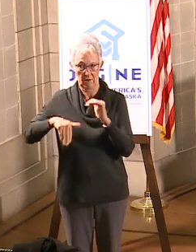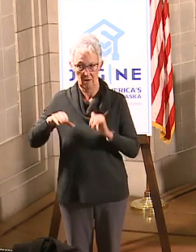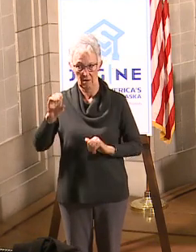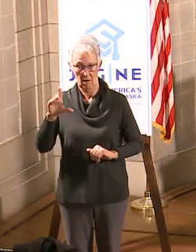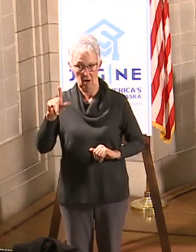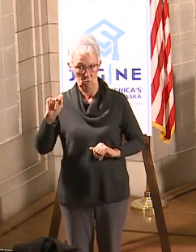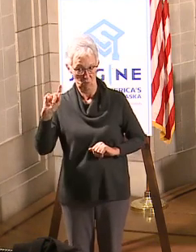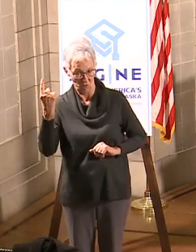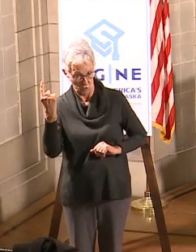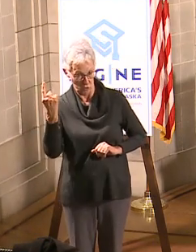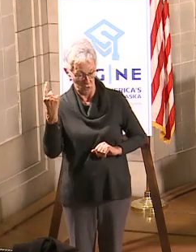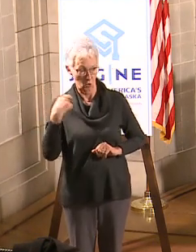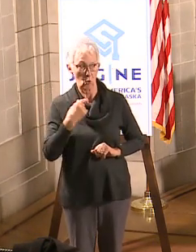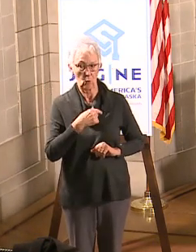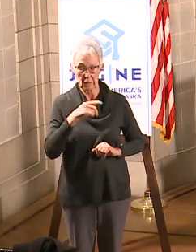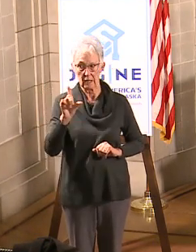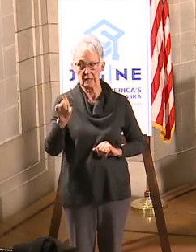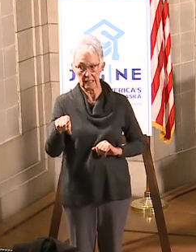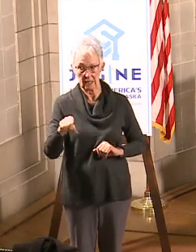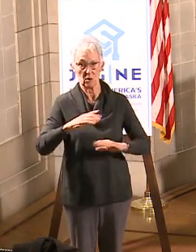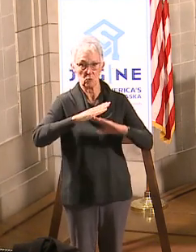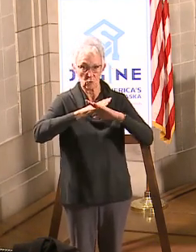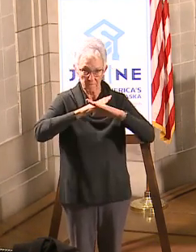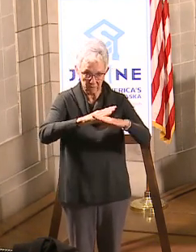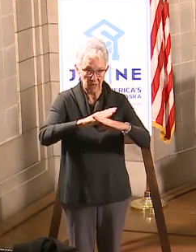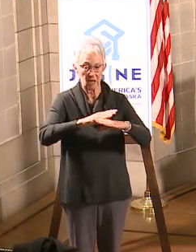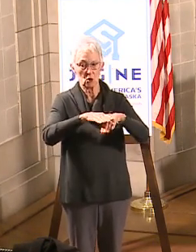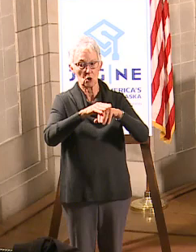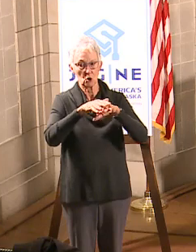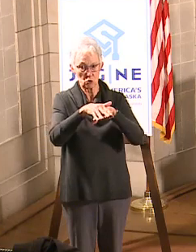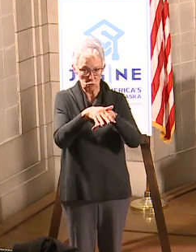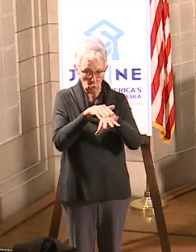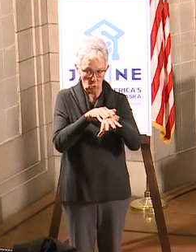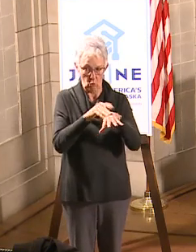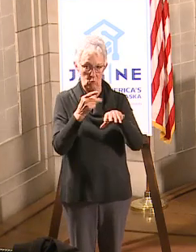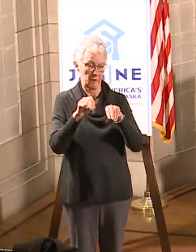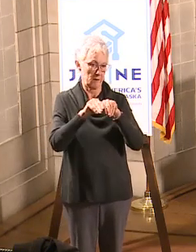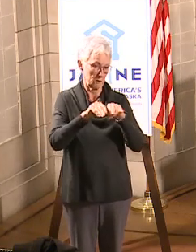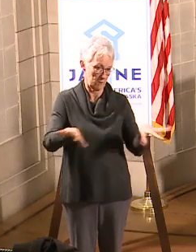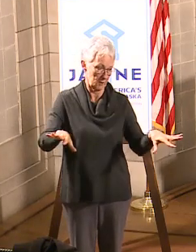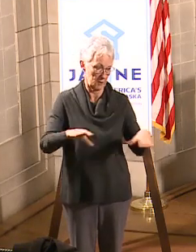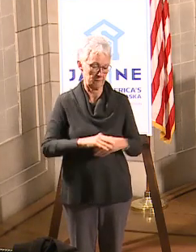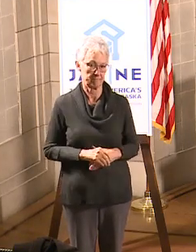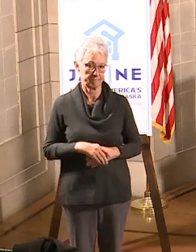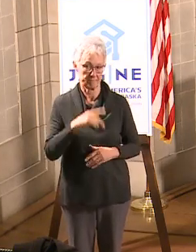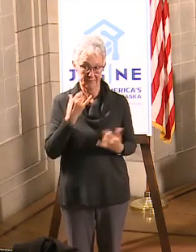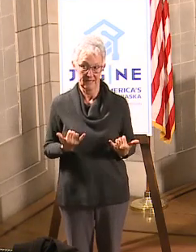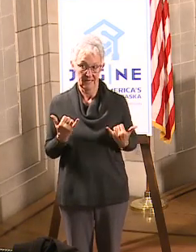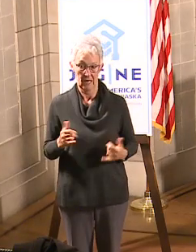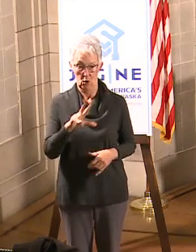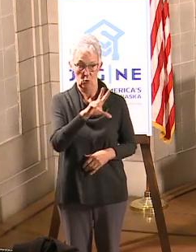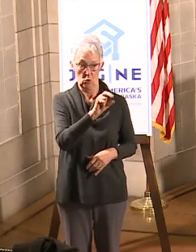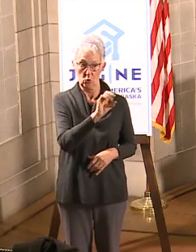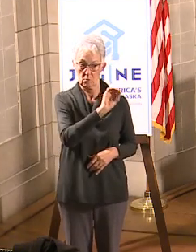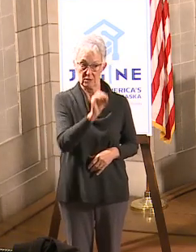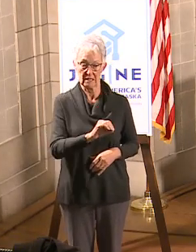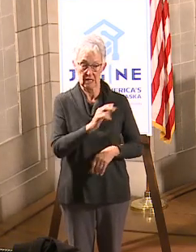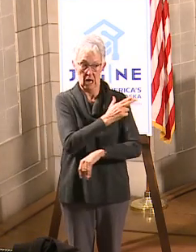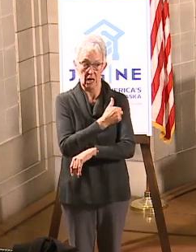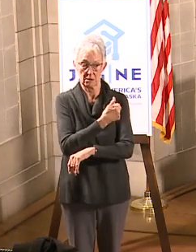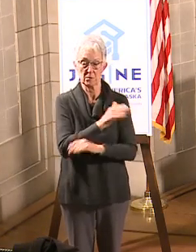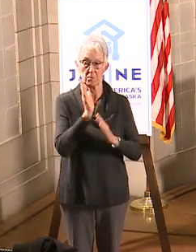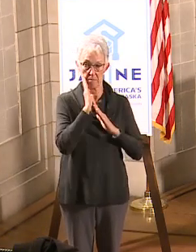be able to slow this down to preserve that hospital capacity. Right now we've got 30% of our hospital beds are available. We've